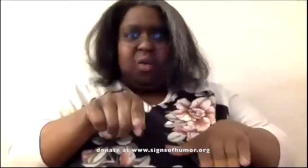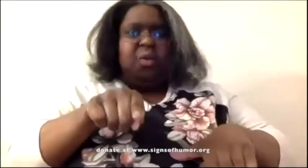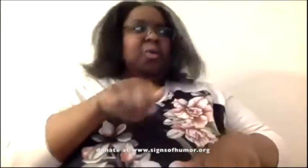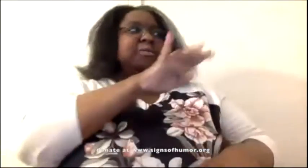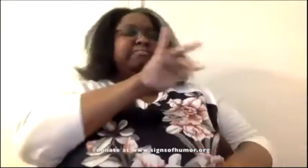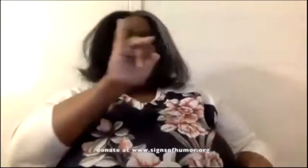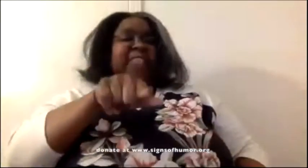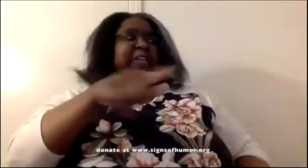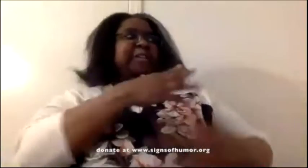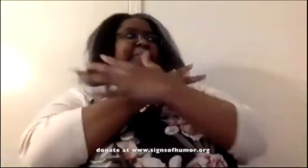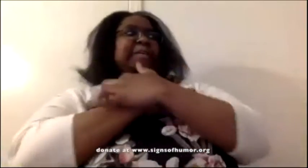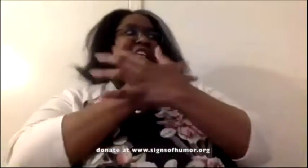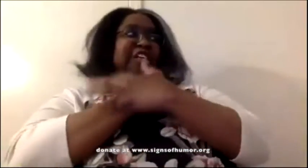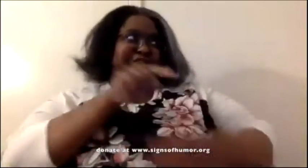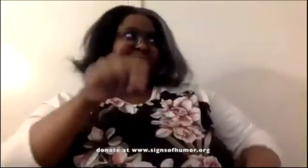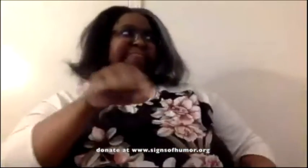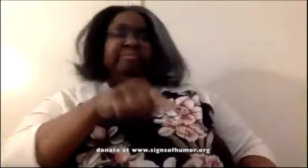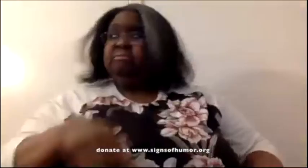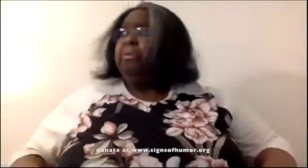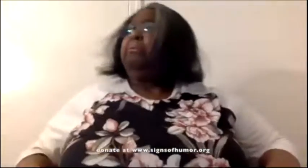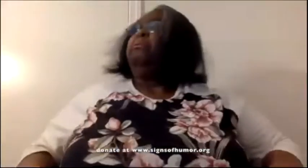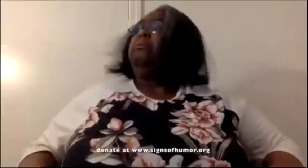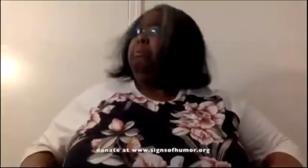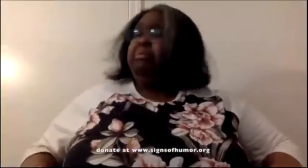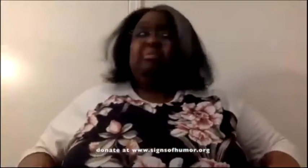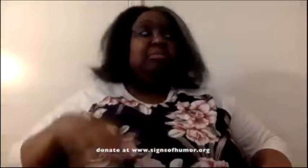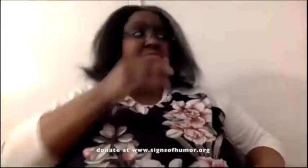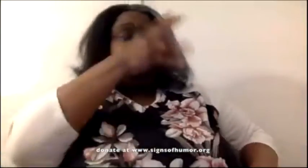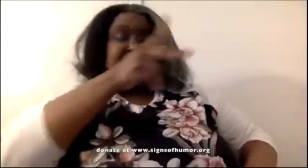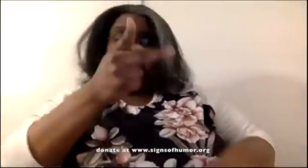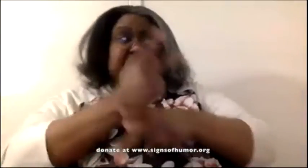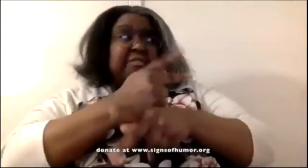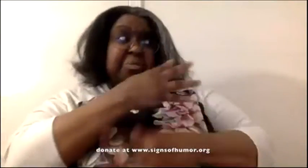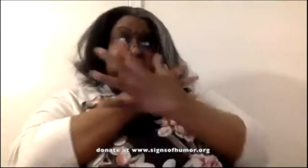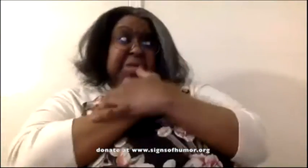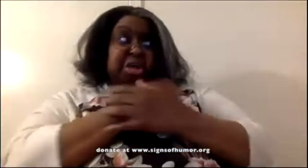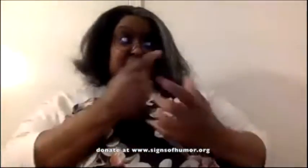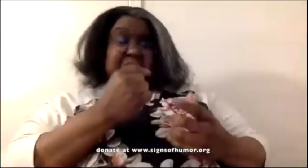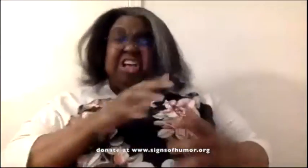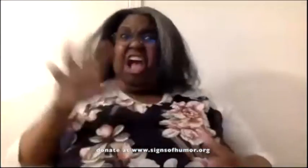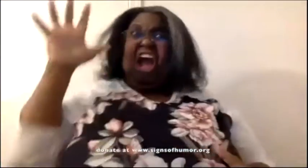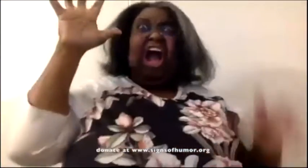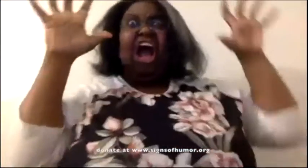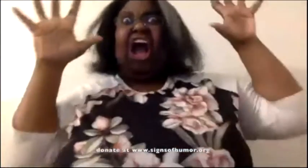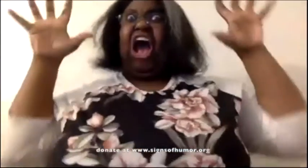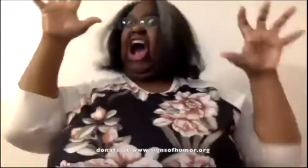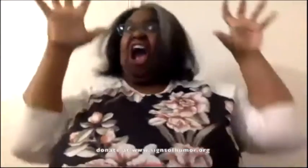paw tracks. So they tell him, hey, this is probably a bear. Watch out, you got to be careful. Those bears